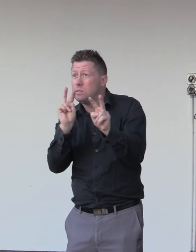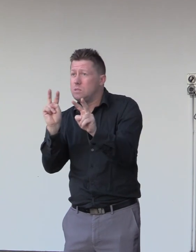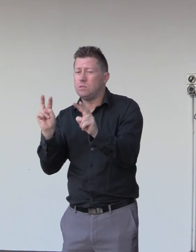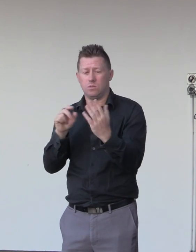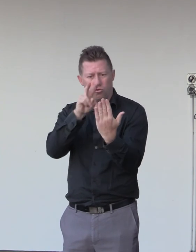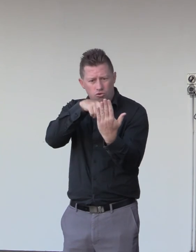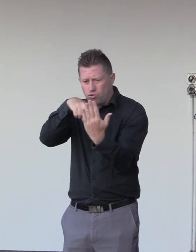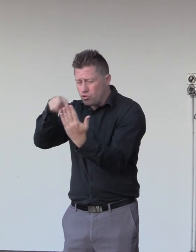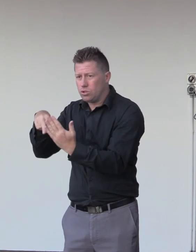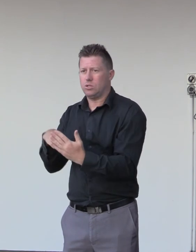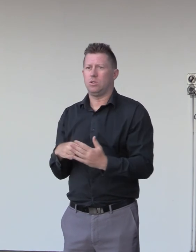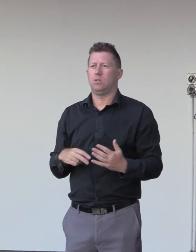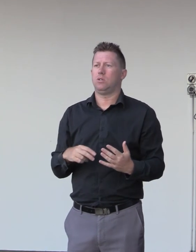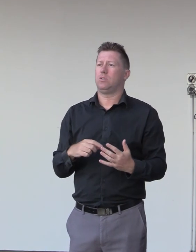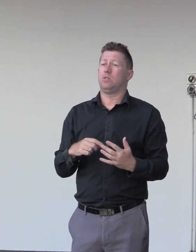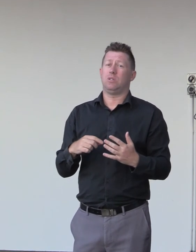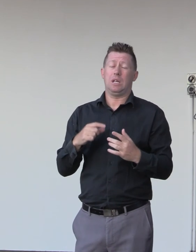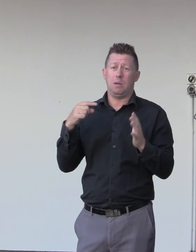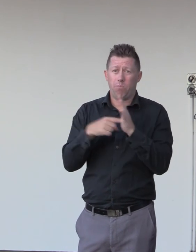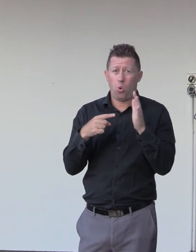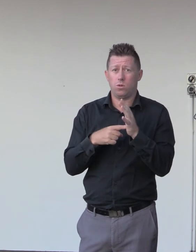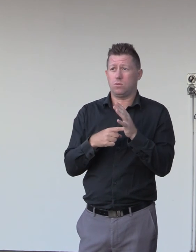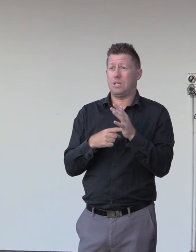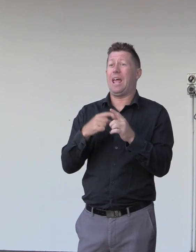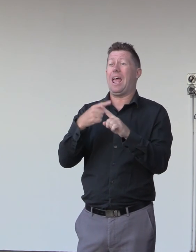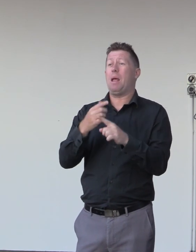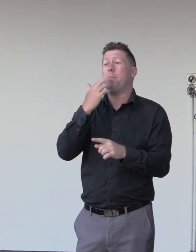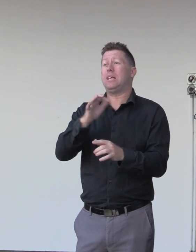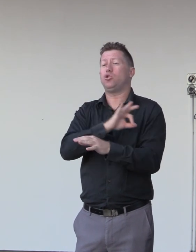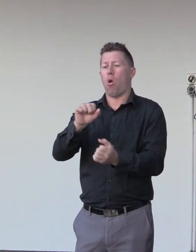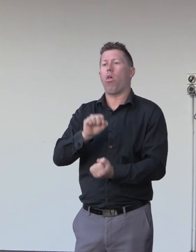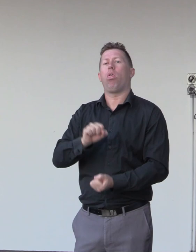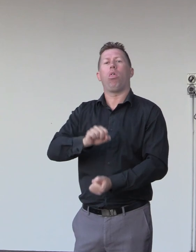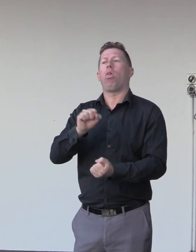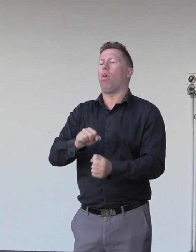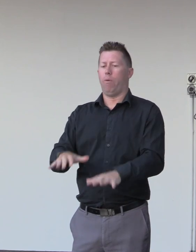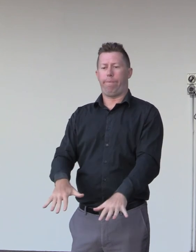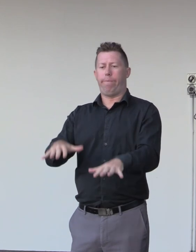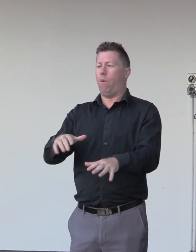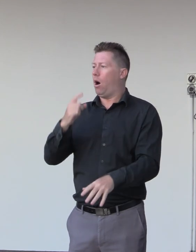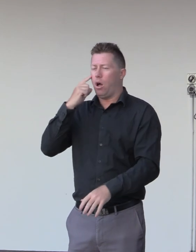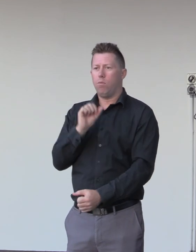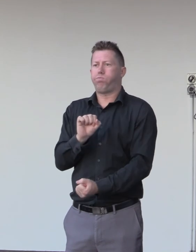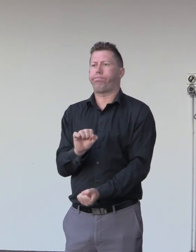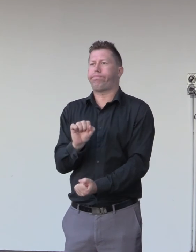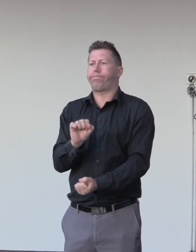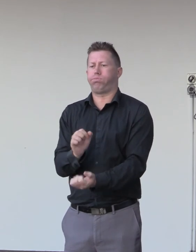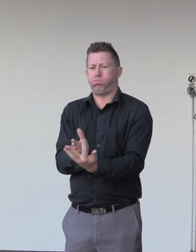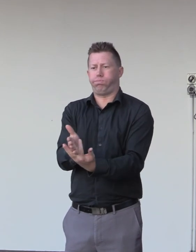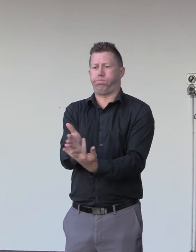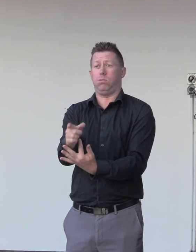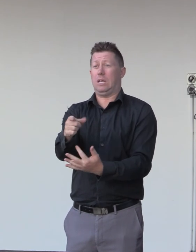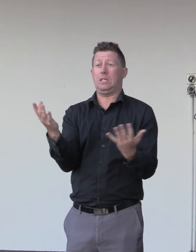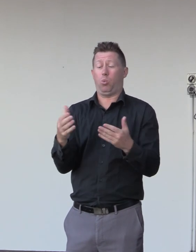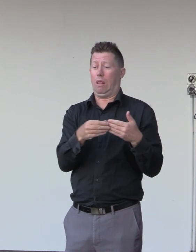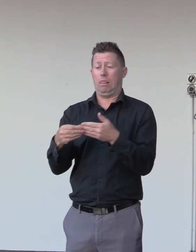important. And as has been stressed already, do not drive through floodwaters. That's the greatest chance of